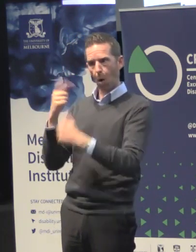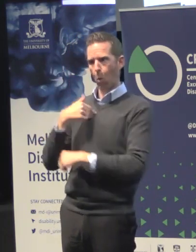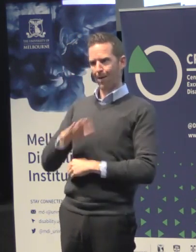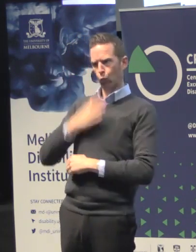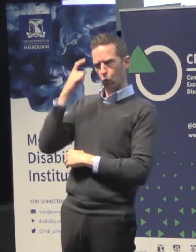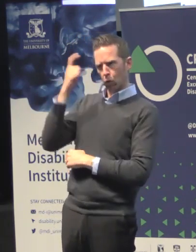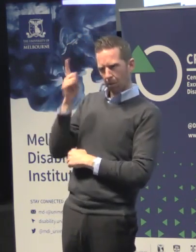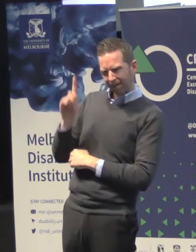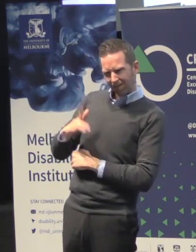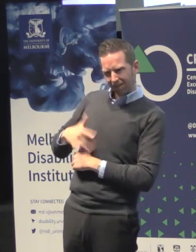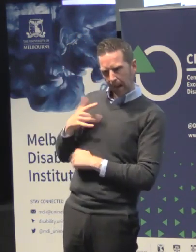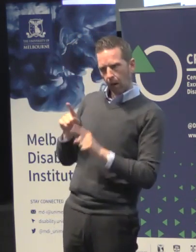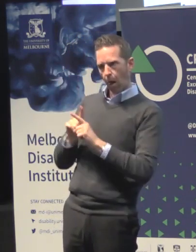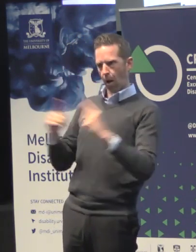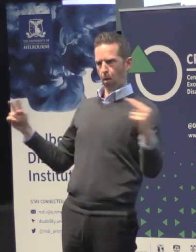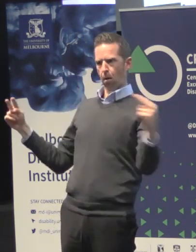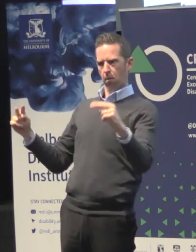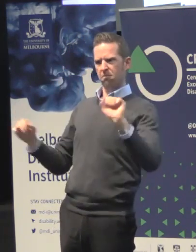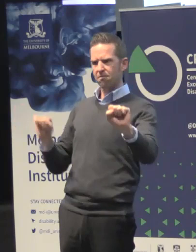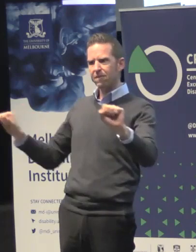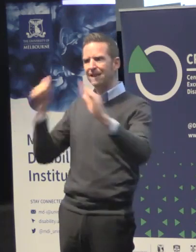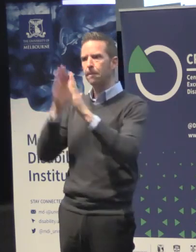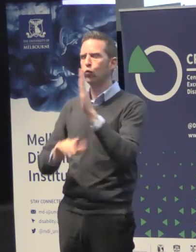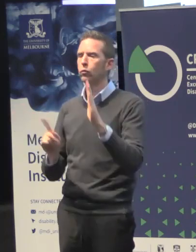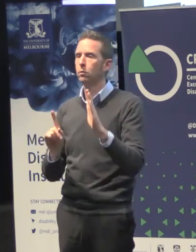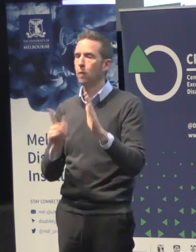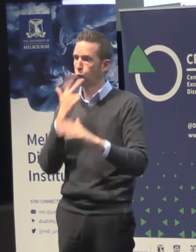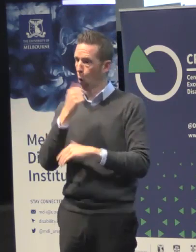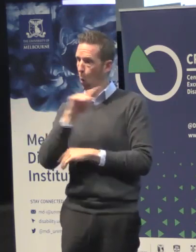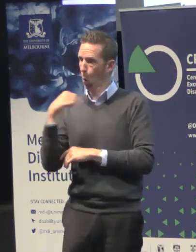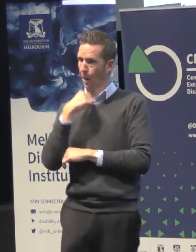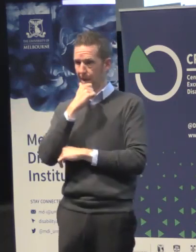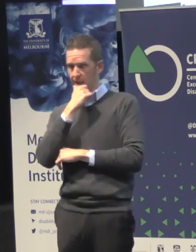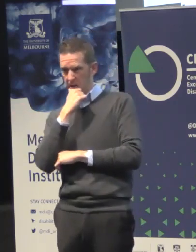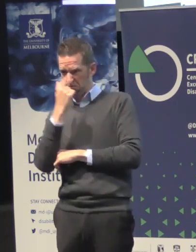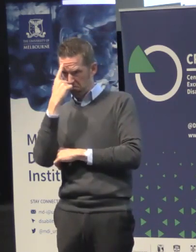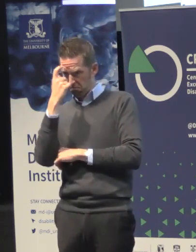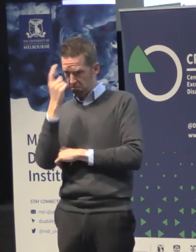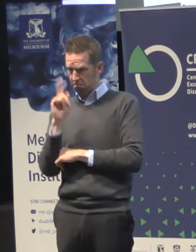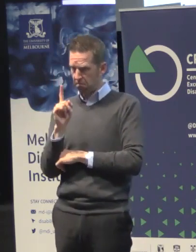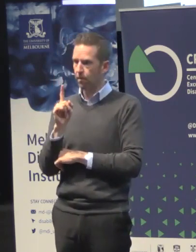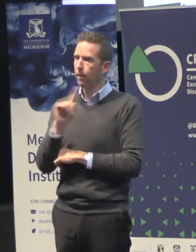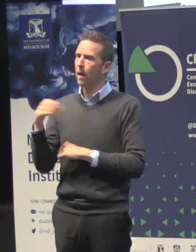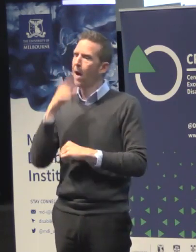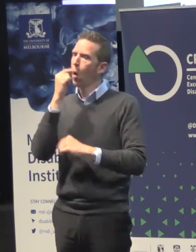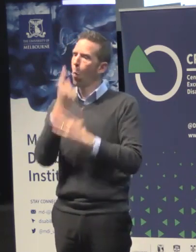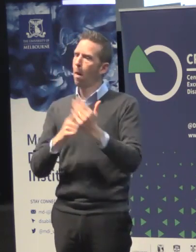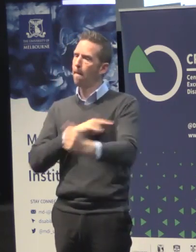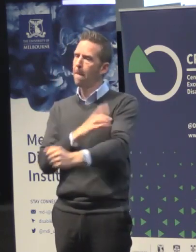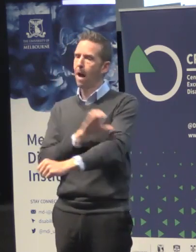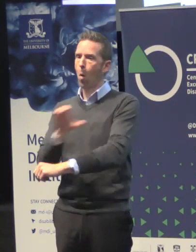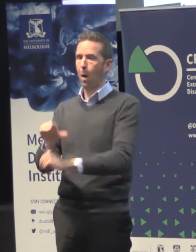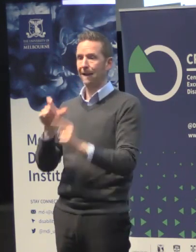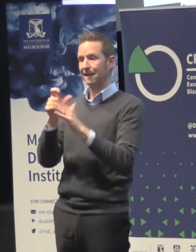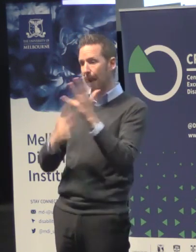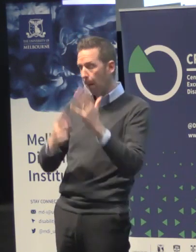felt like for both sides. And our assumption, if we had one, was that we could only empower disabled